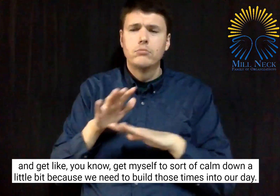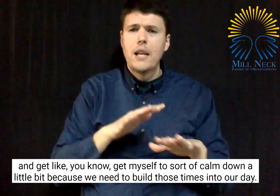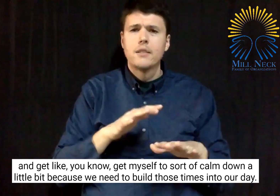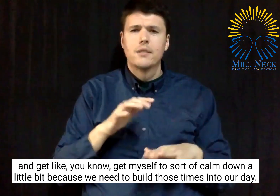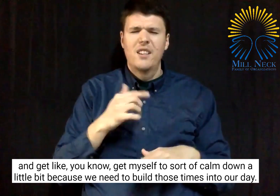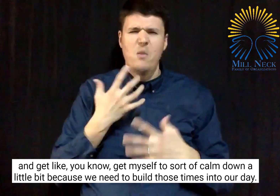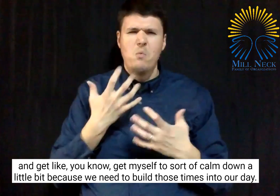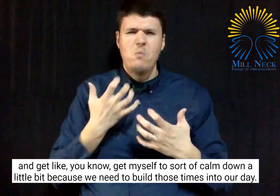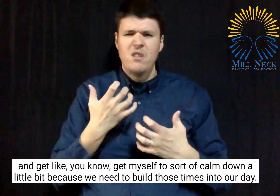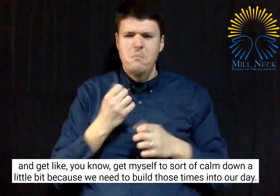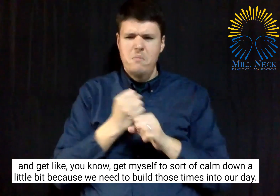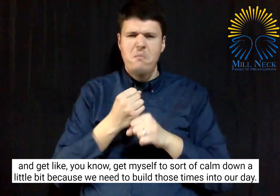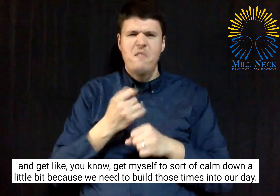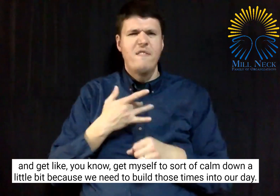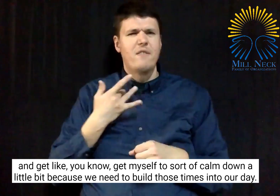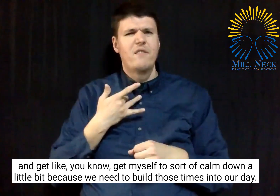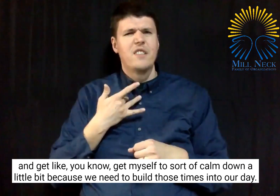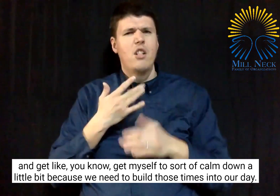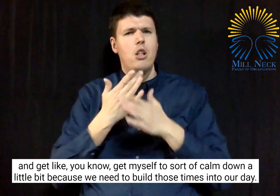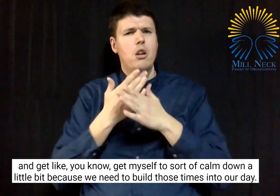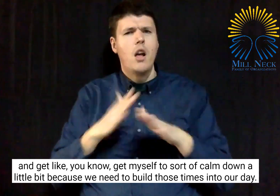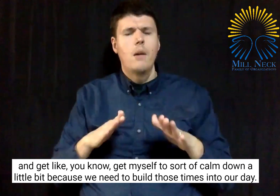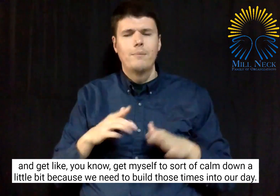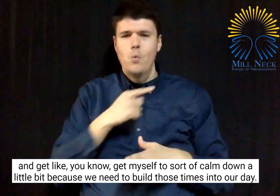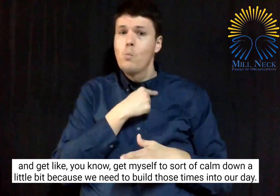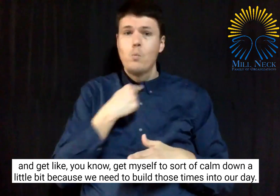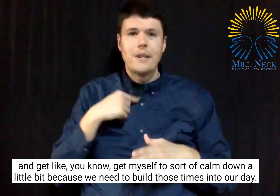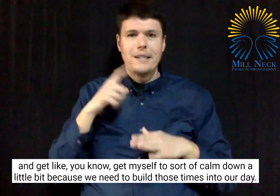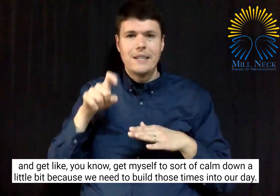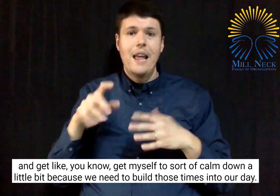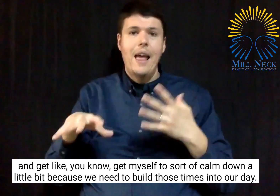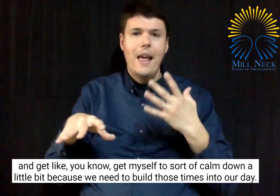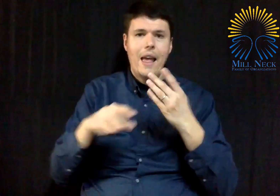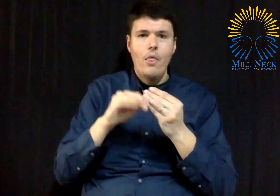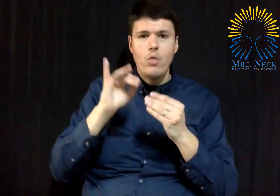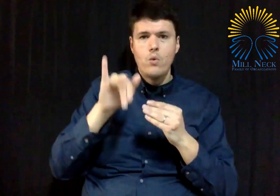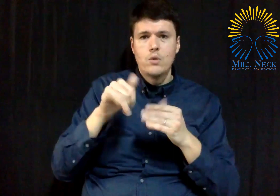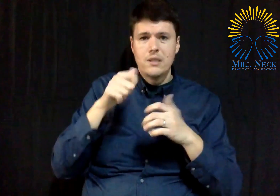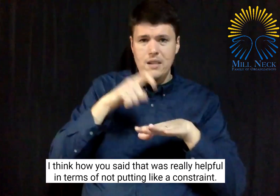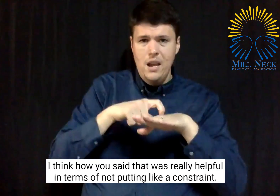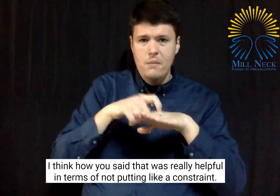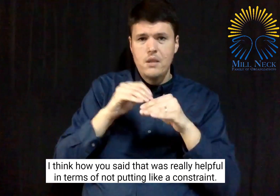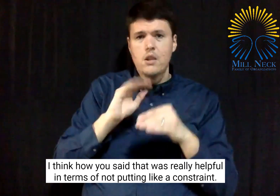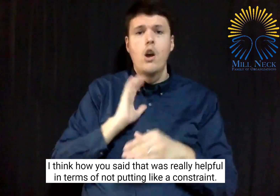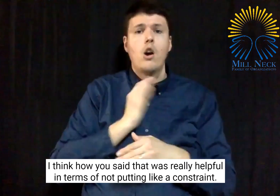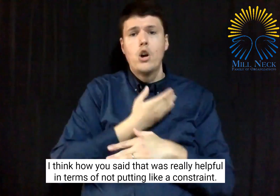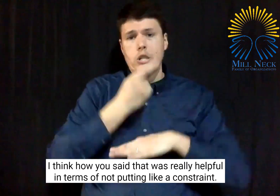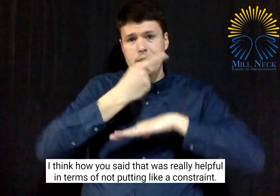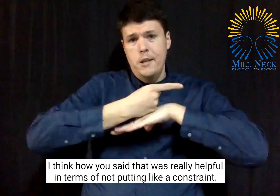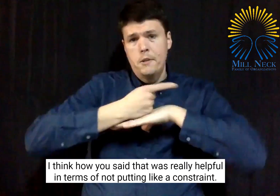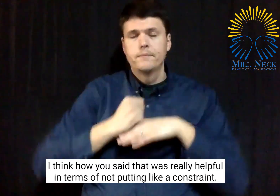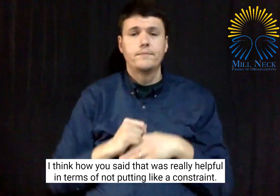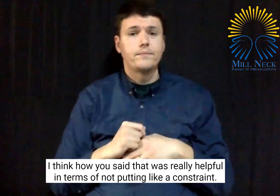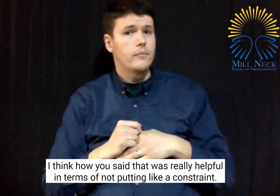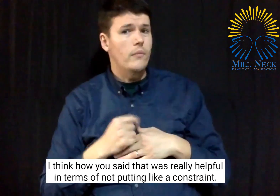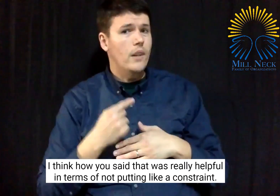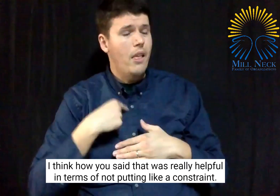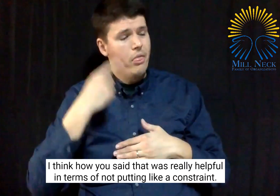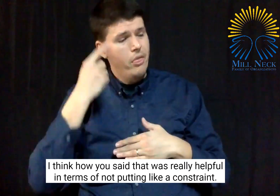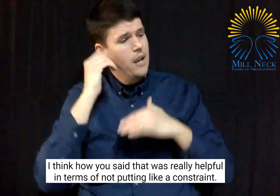of calm down a little bit, because we need to build those times into our day. I think how you said that was really helpful